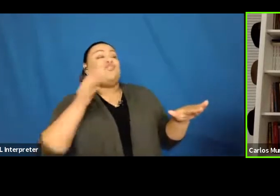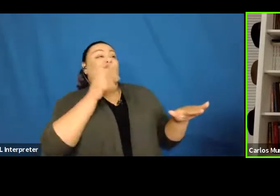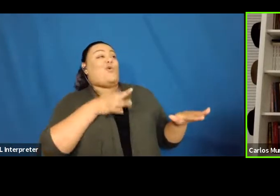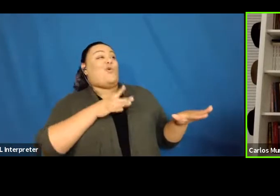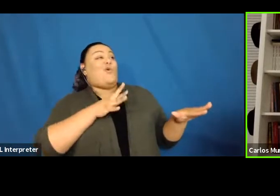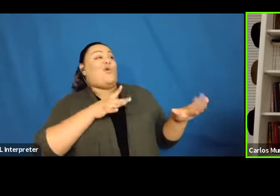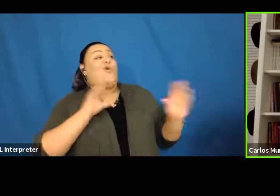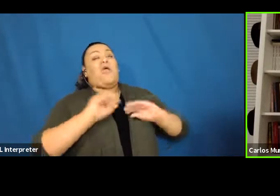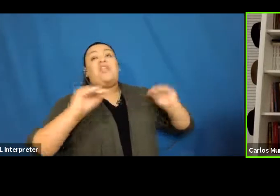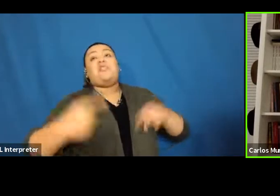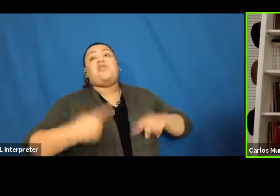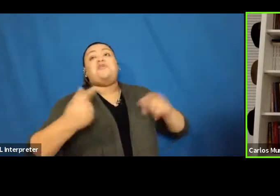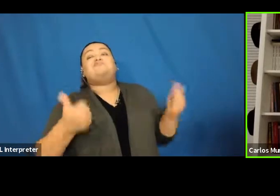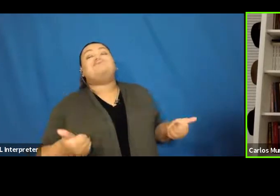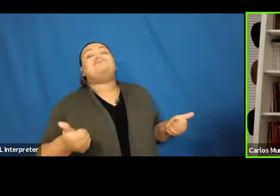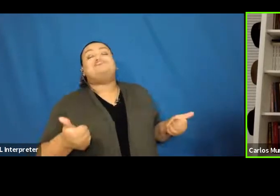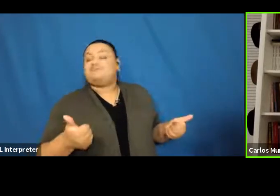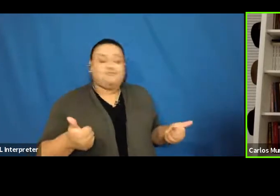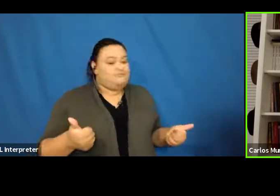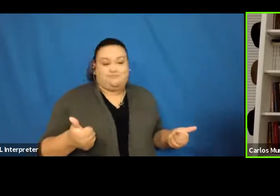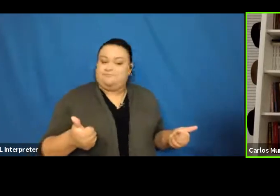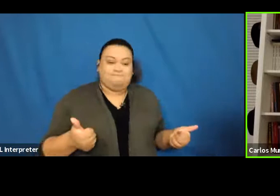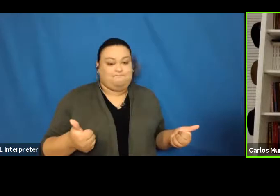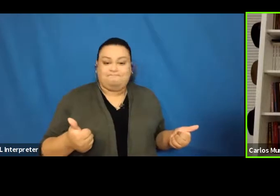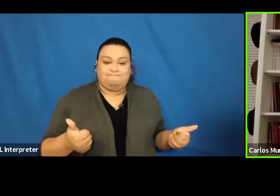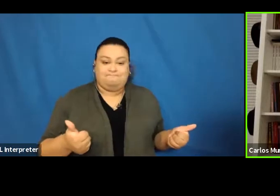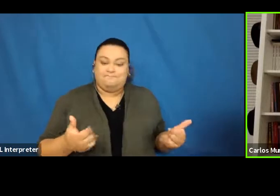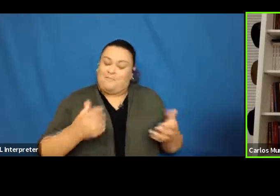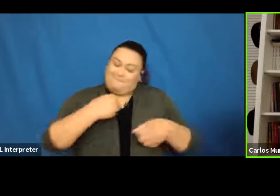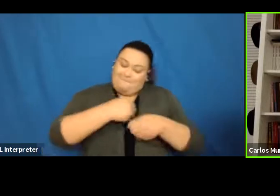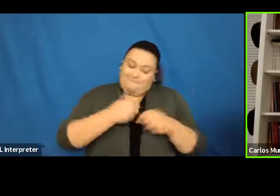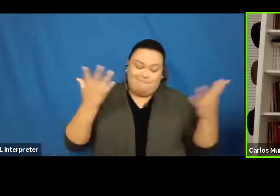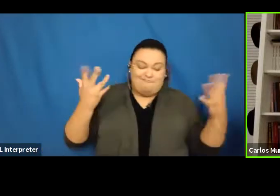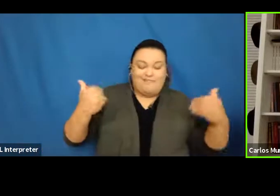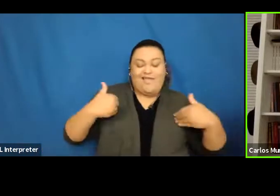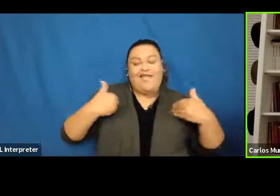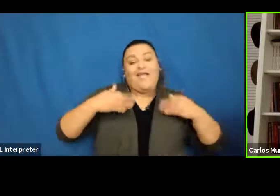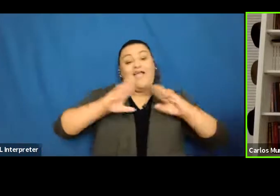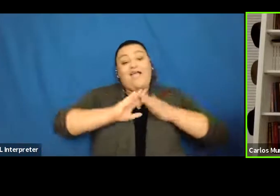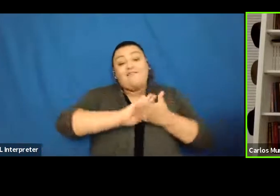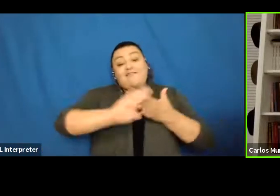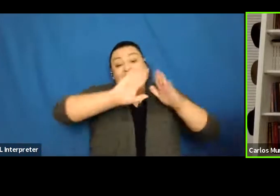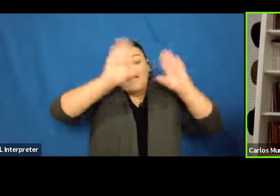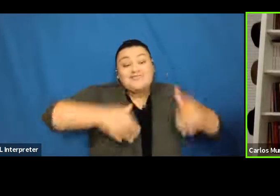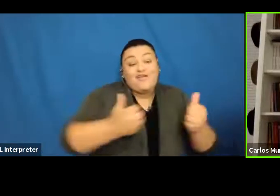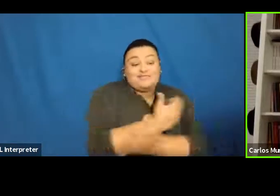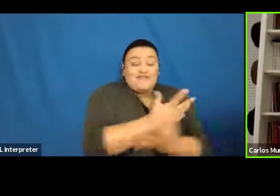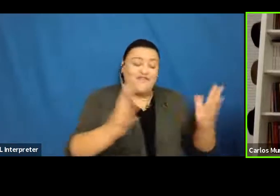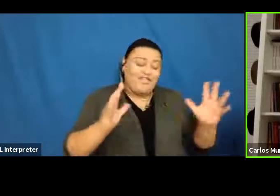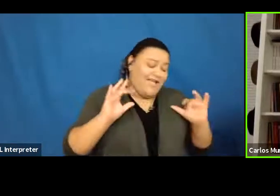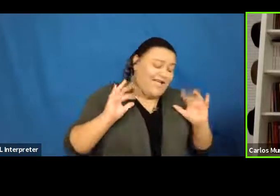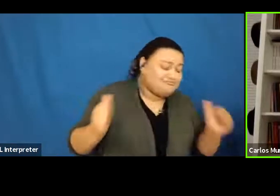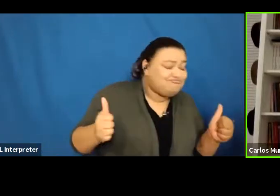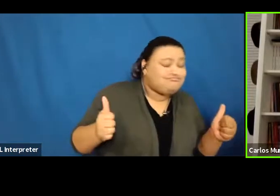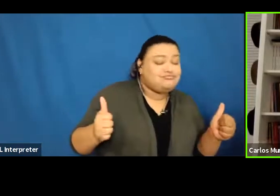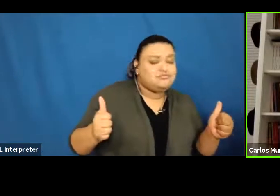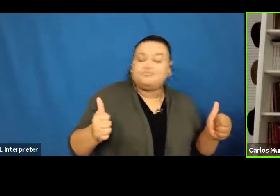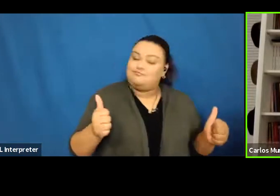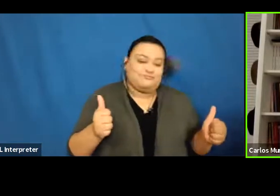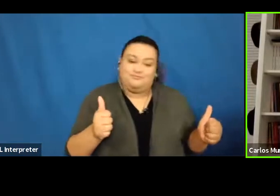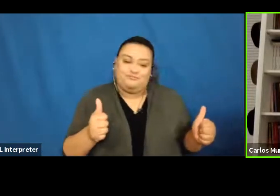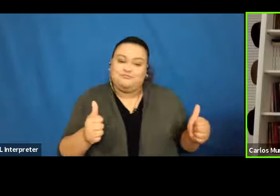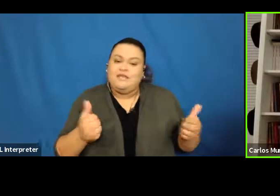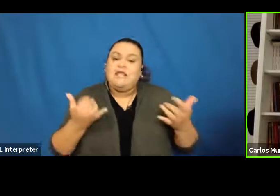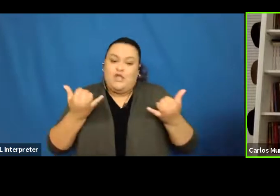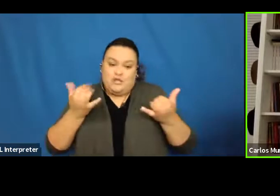We got it made now. I got a nice house, and all that. I'm happy, My family's taken